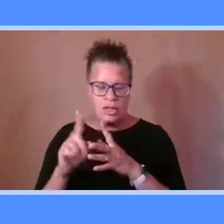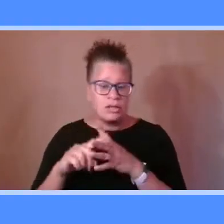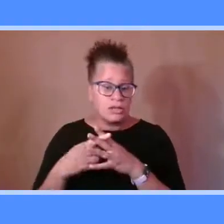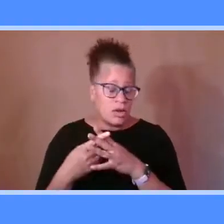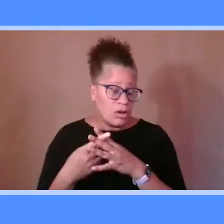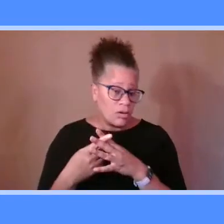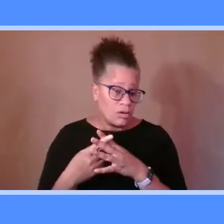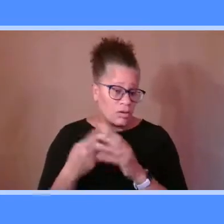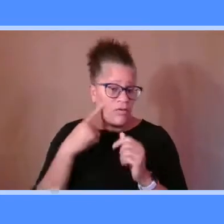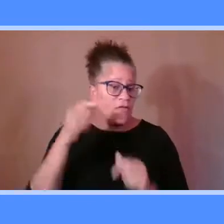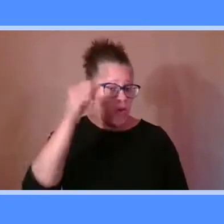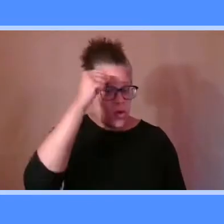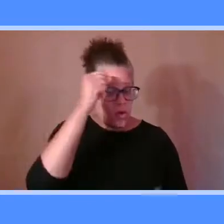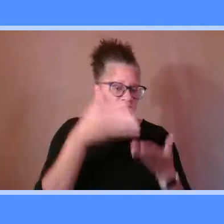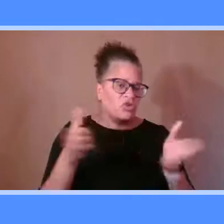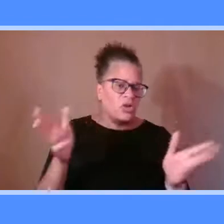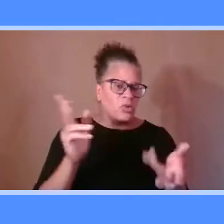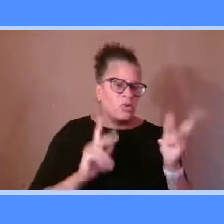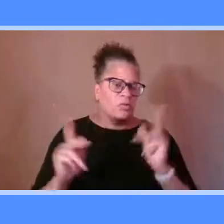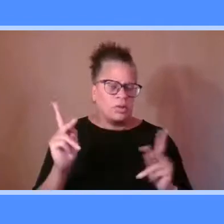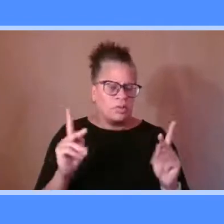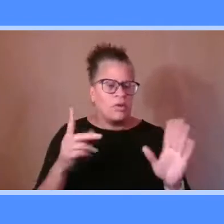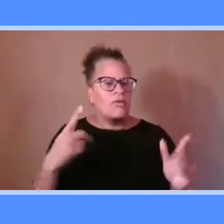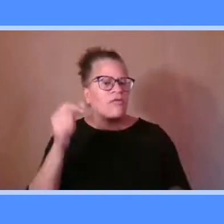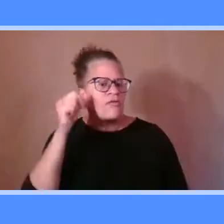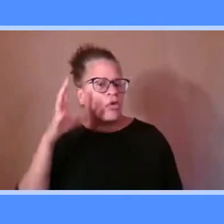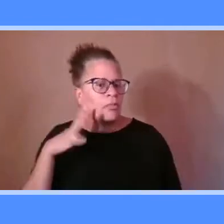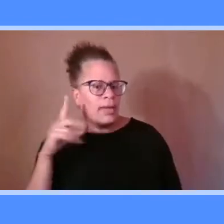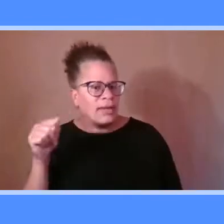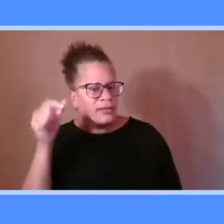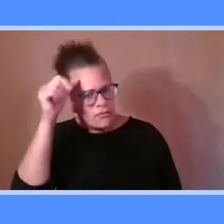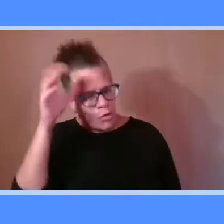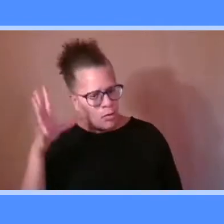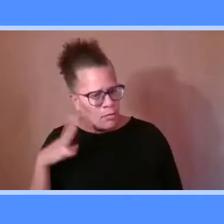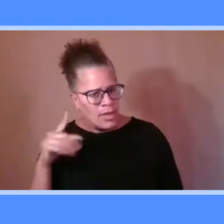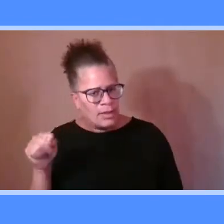starts for the general population. Now this is for men, okay?